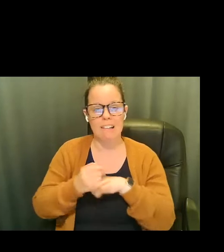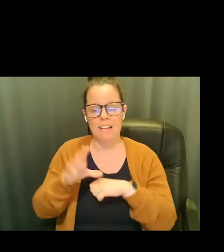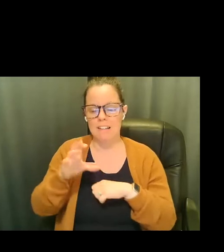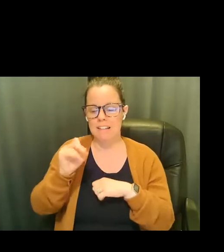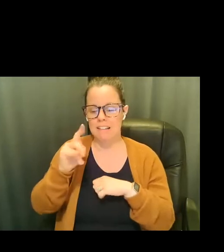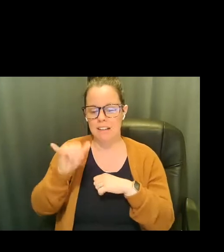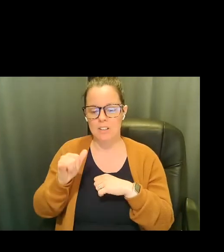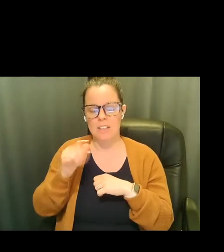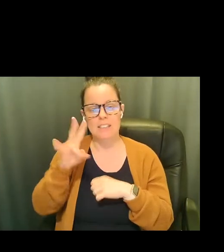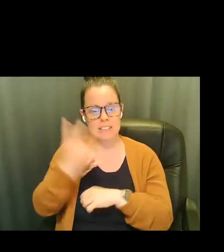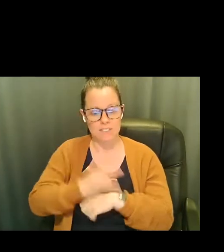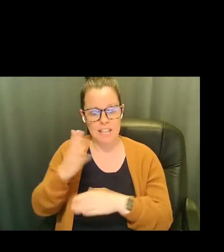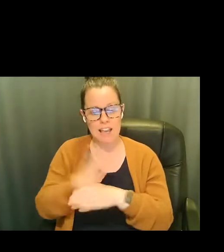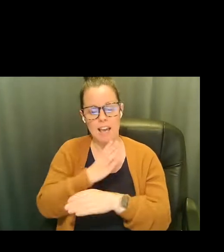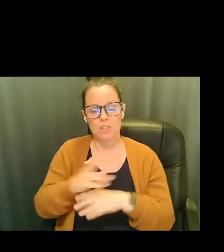is